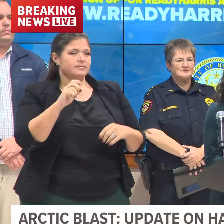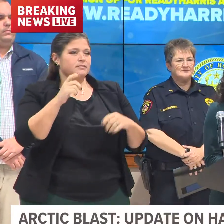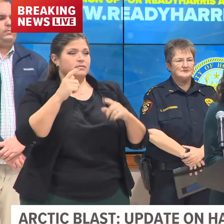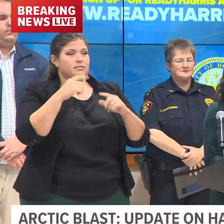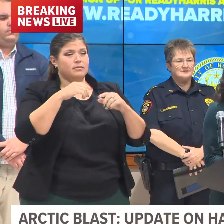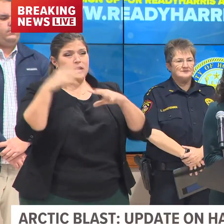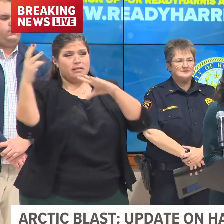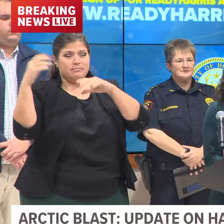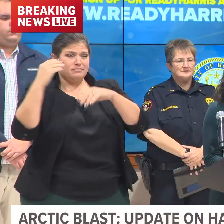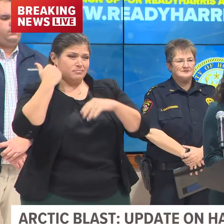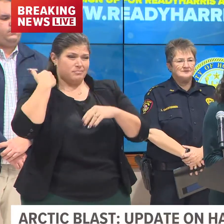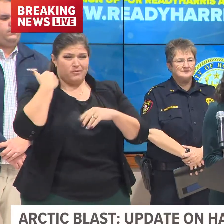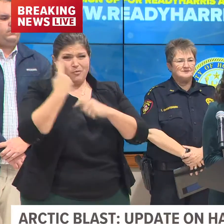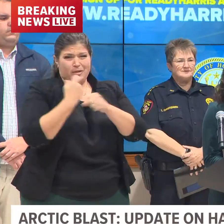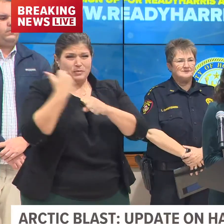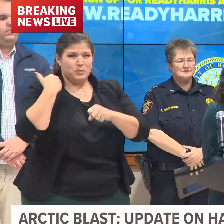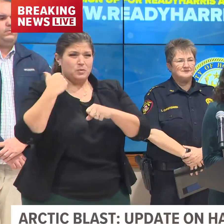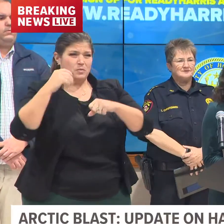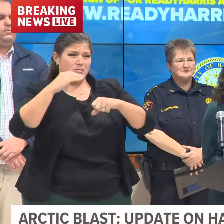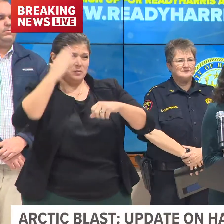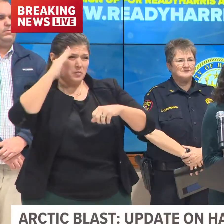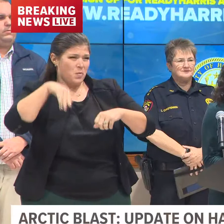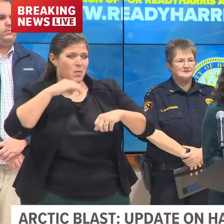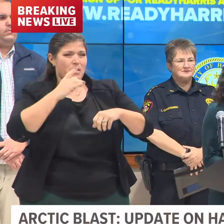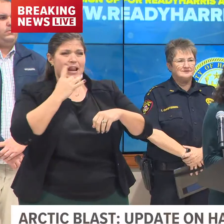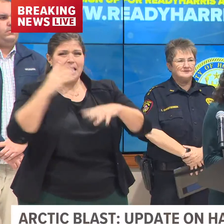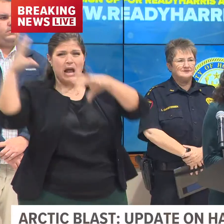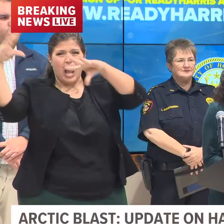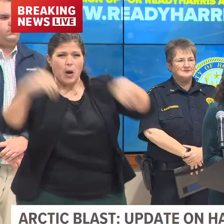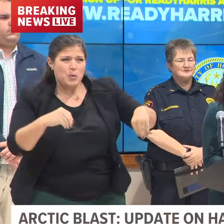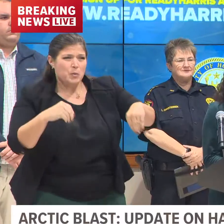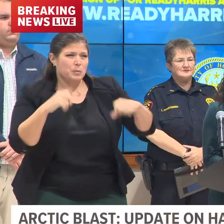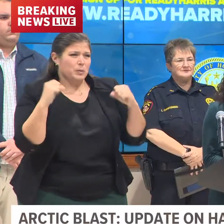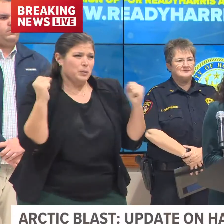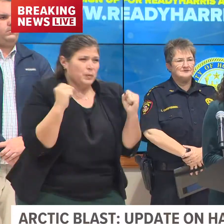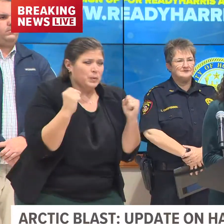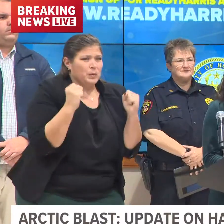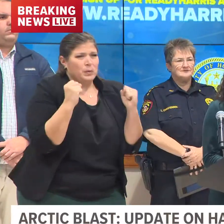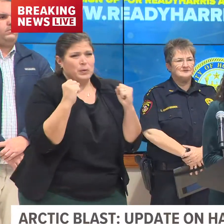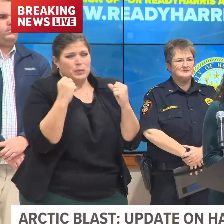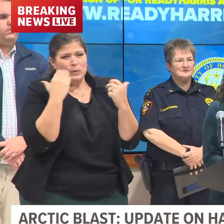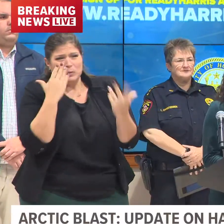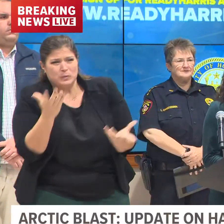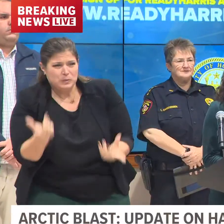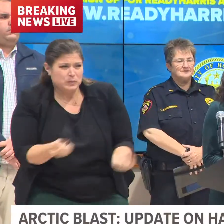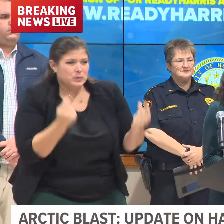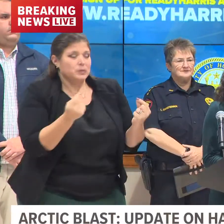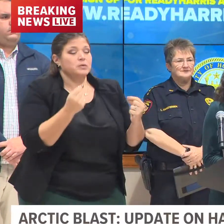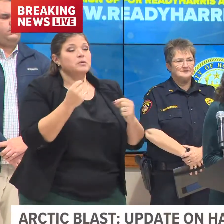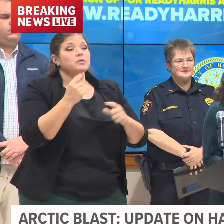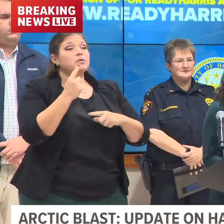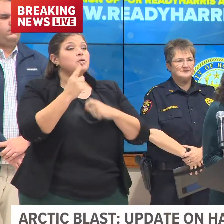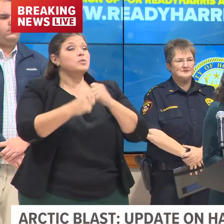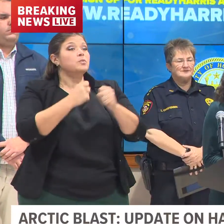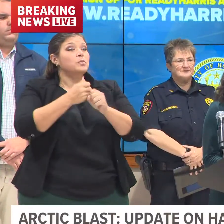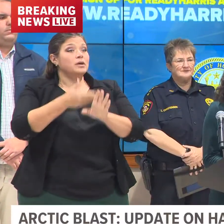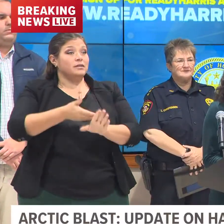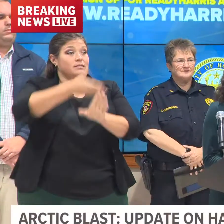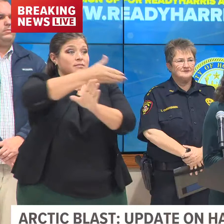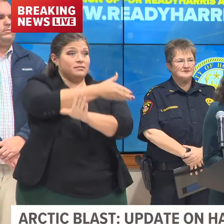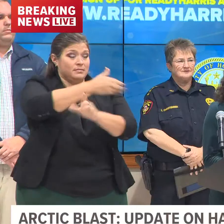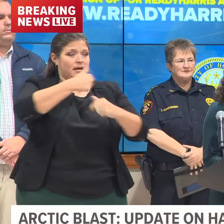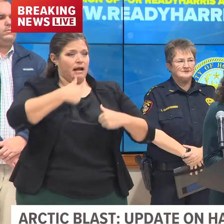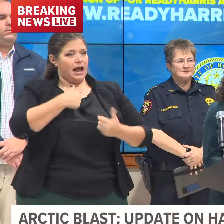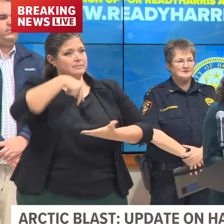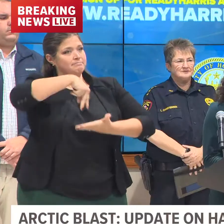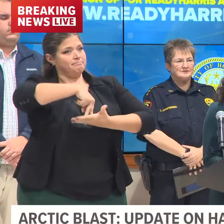all of that. Before Winter Storm Uri hit in February 2021, I stood here and I urged you to prepare